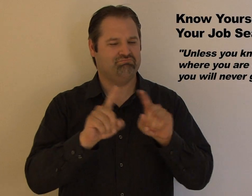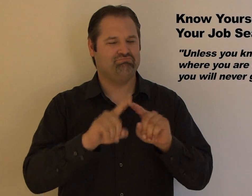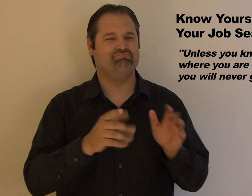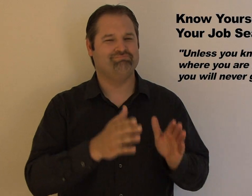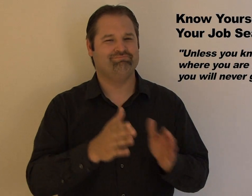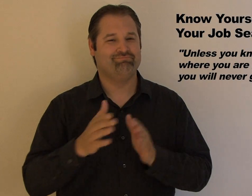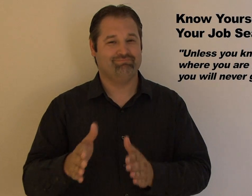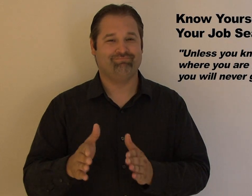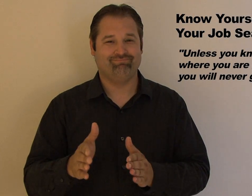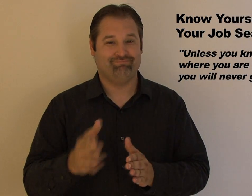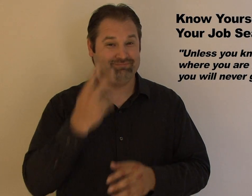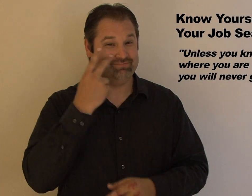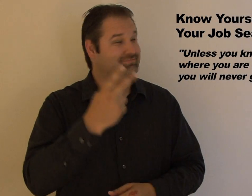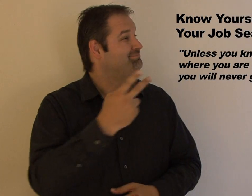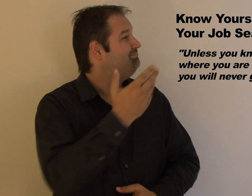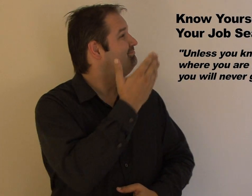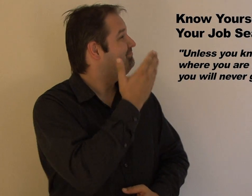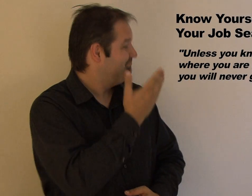We have several strategies listed here.